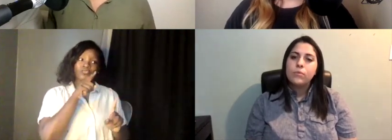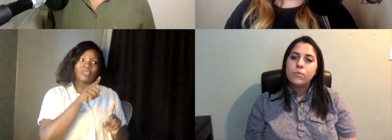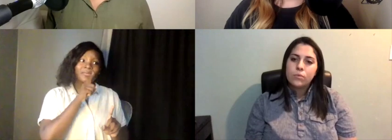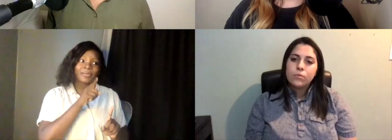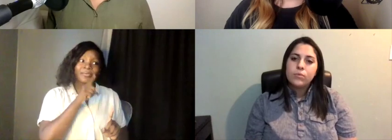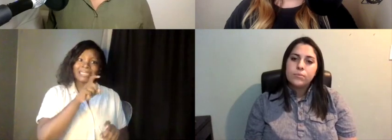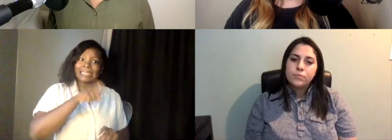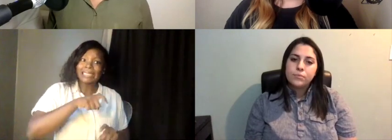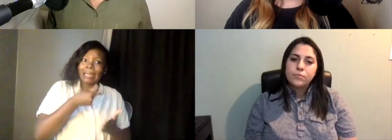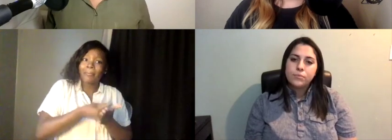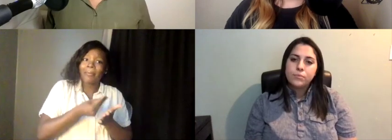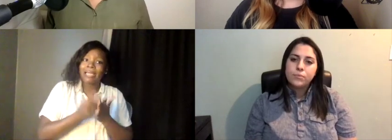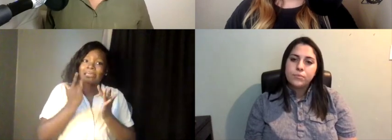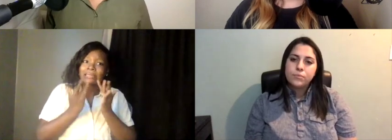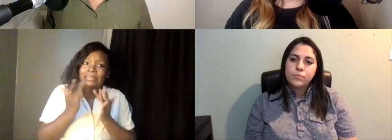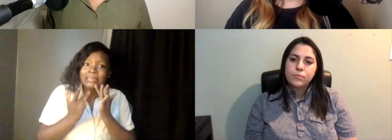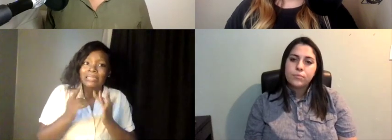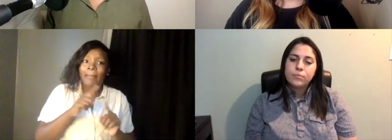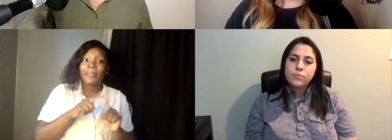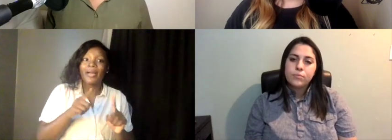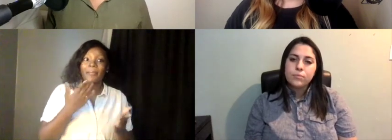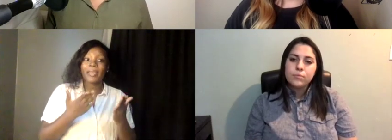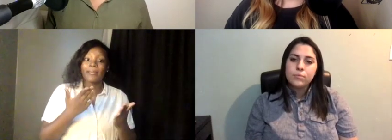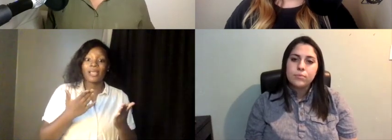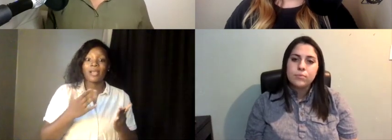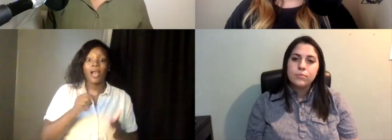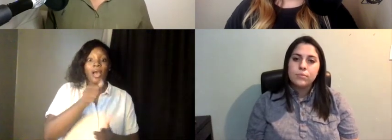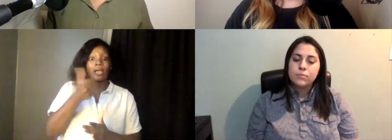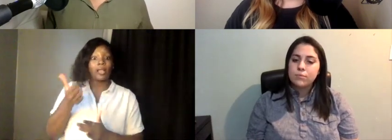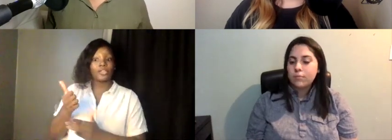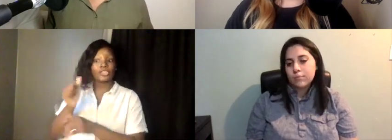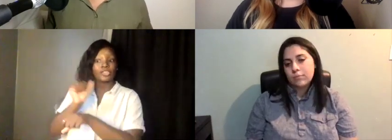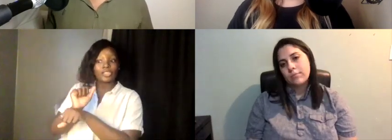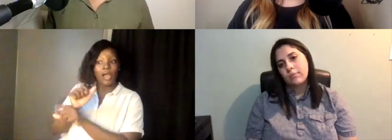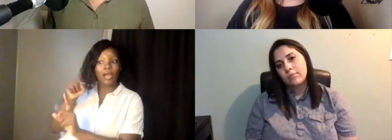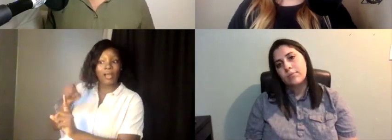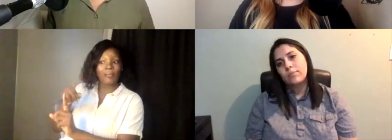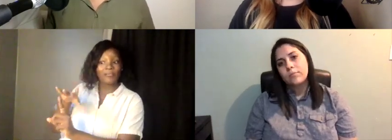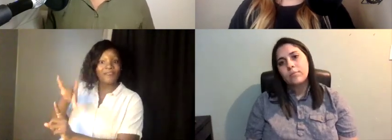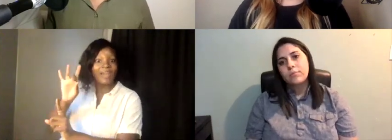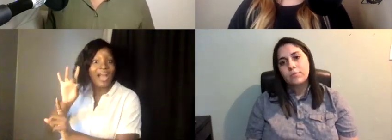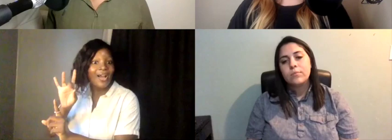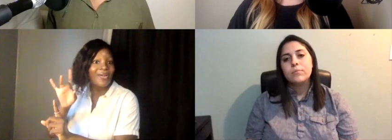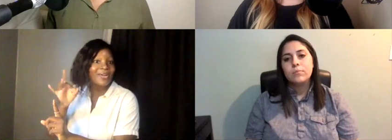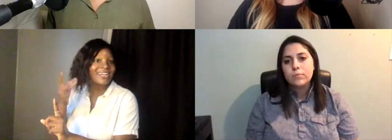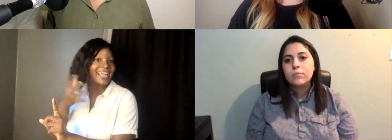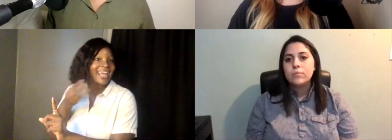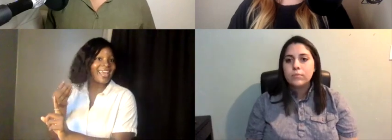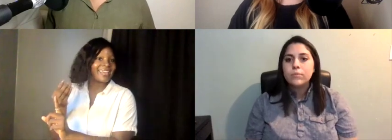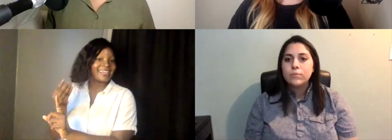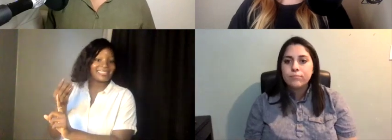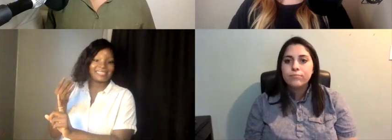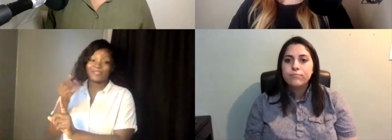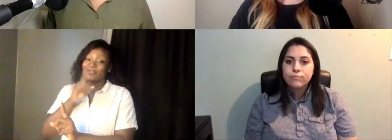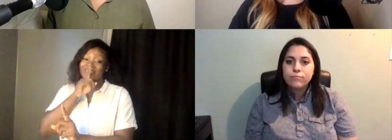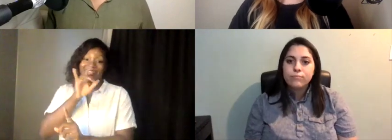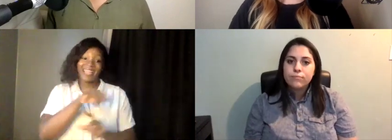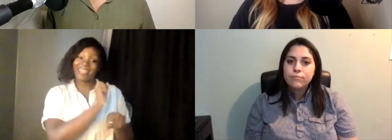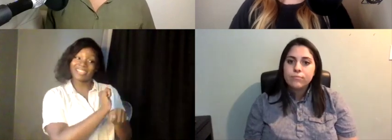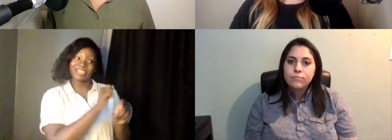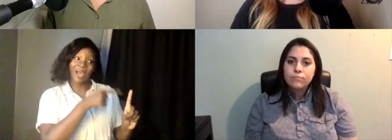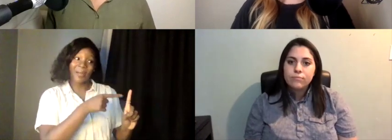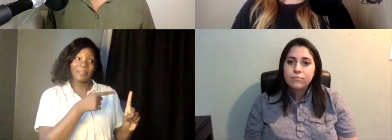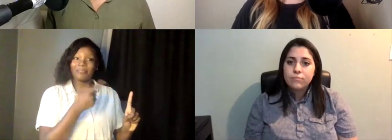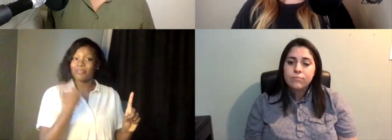yourself, but you were able to find something else that does that and then some, and you were able to just like really just give the finger to these people and be like, you know